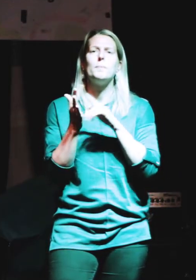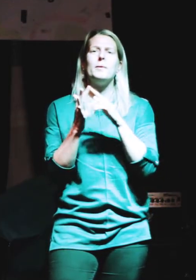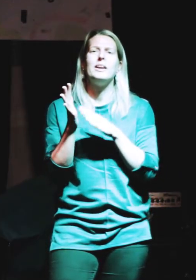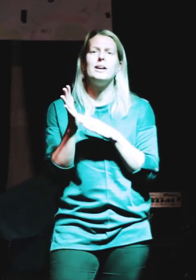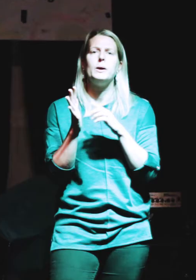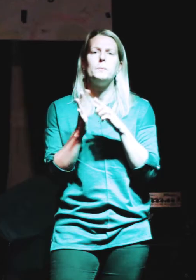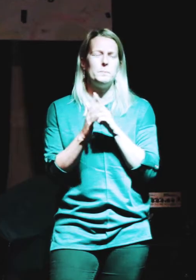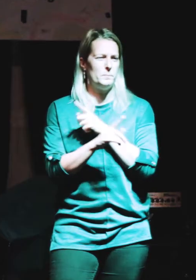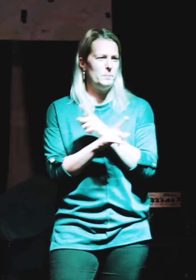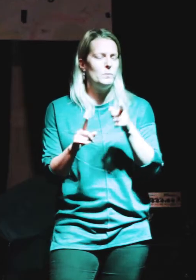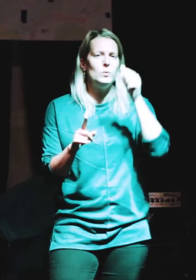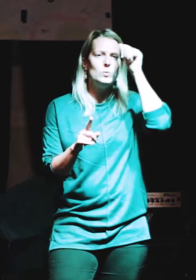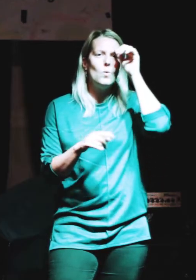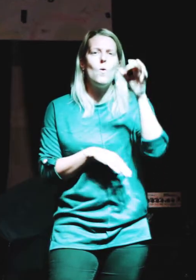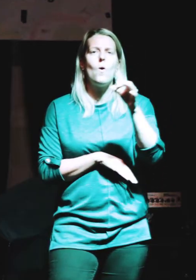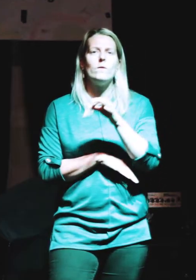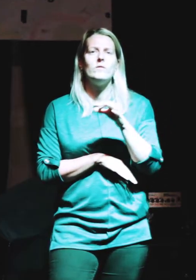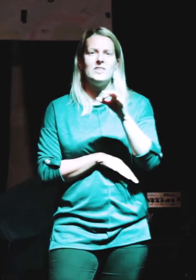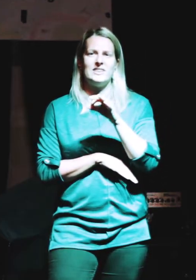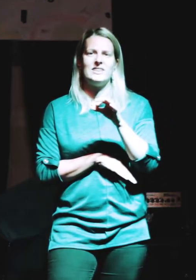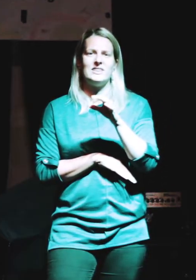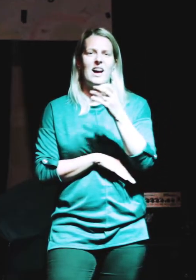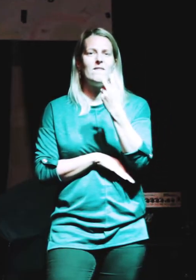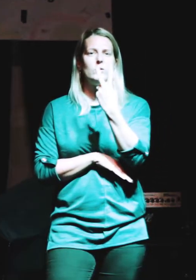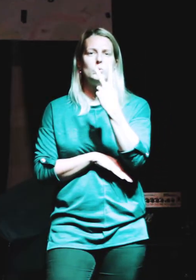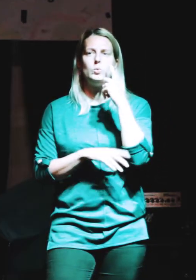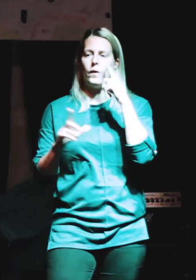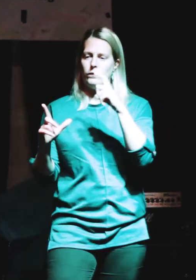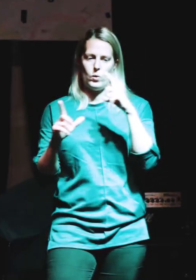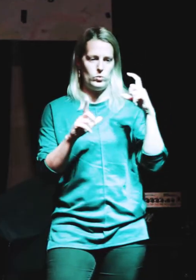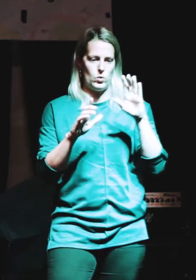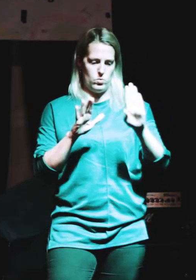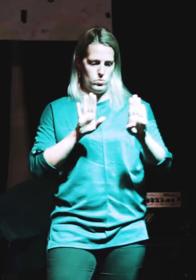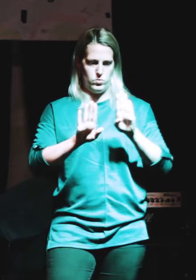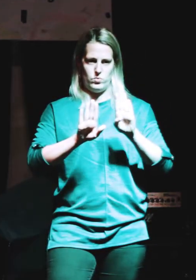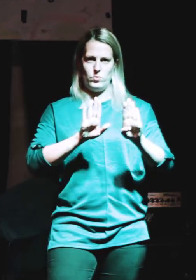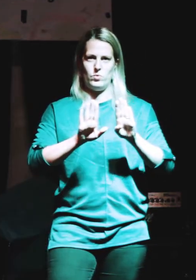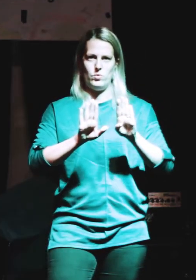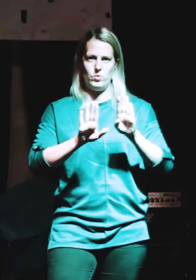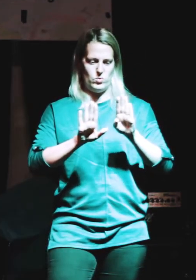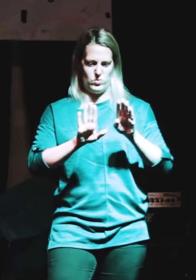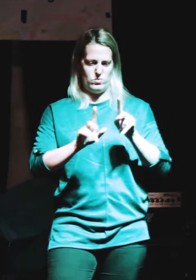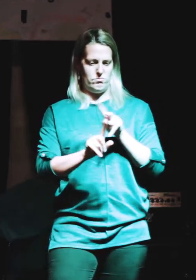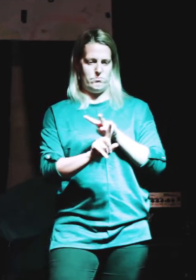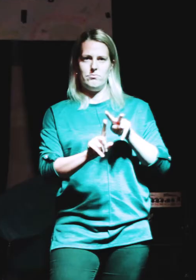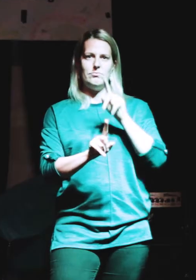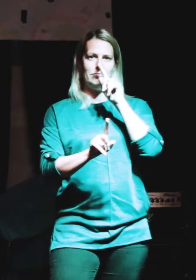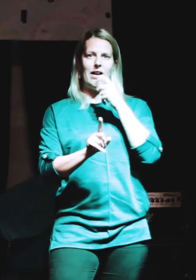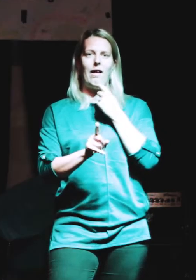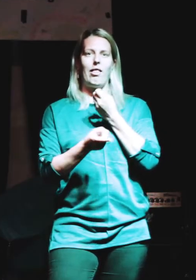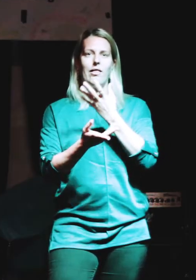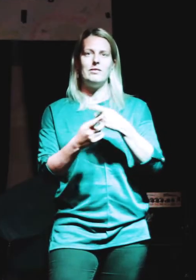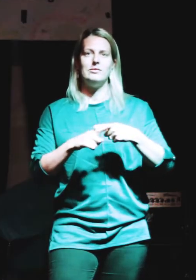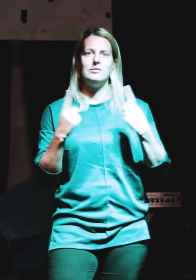like, The Office meme where they have, like, the two photos and they're like, I can't tell the difference? Like, do you know that one? There was one and it was,